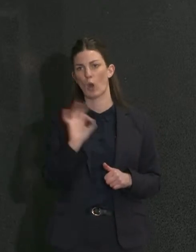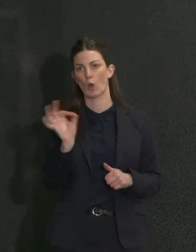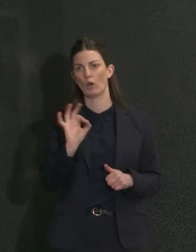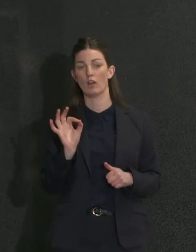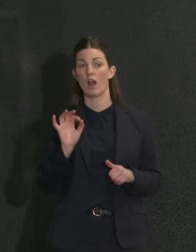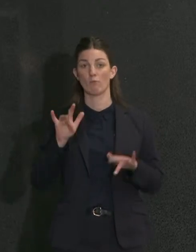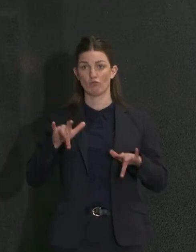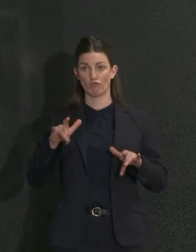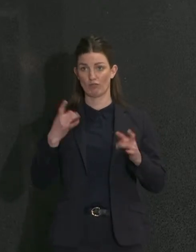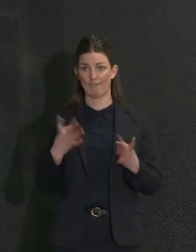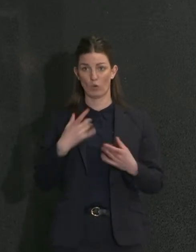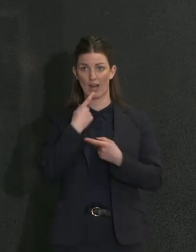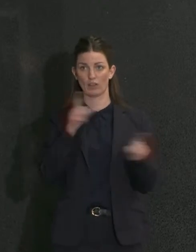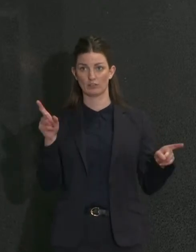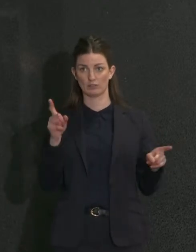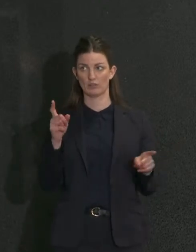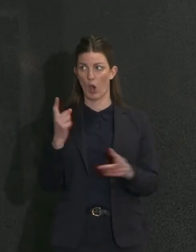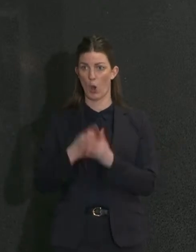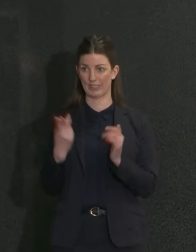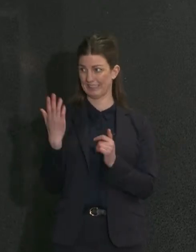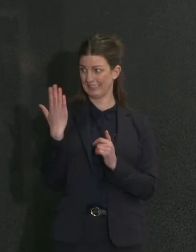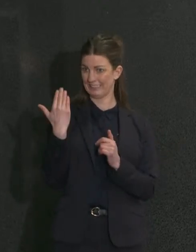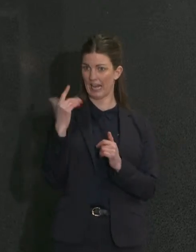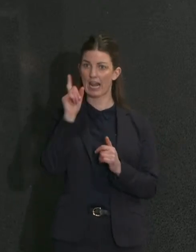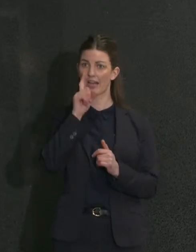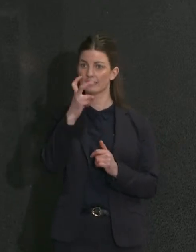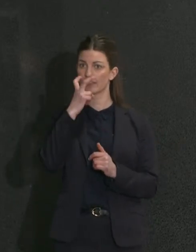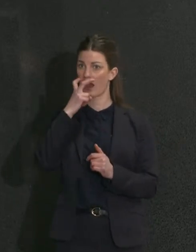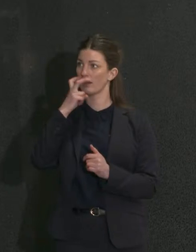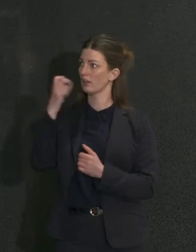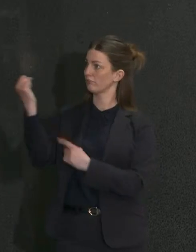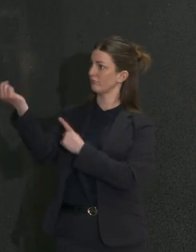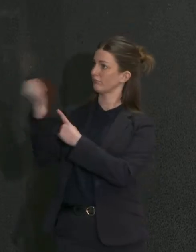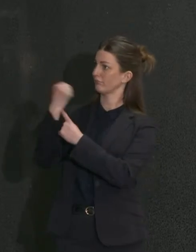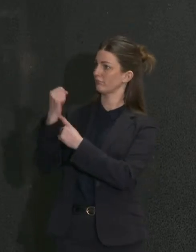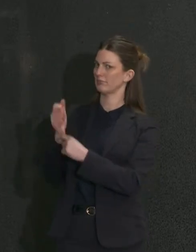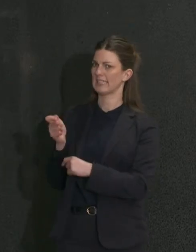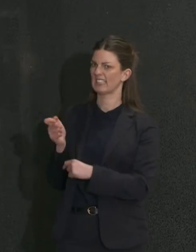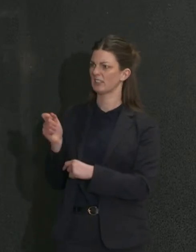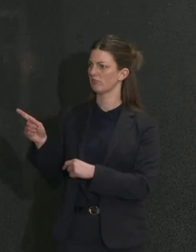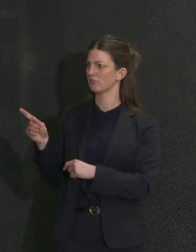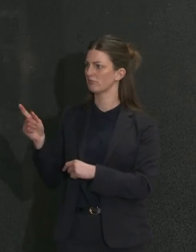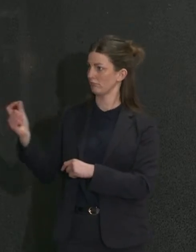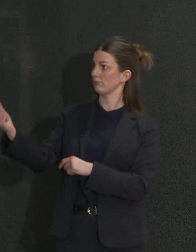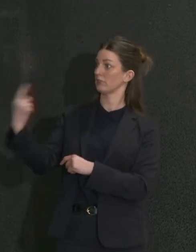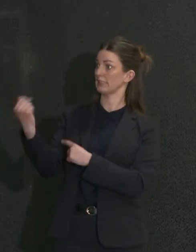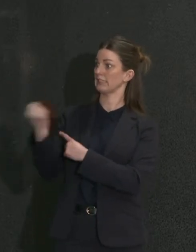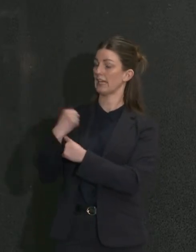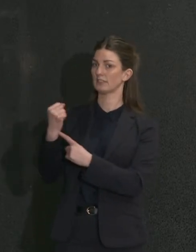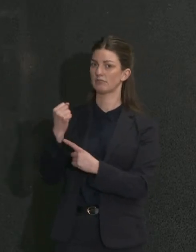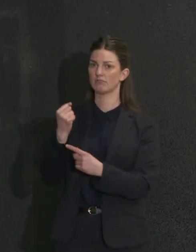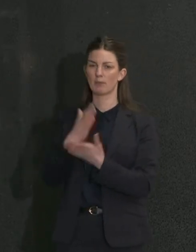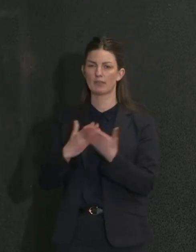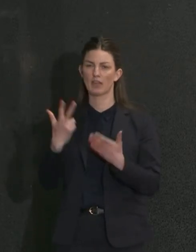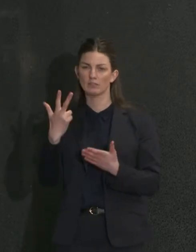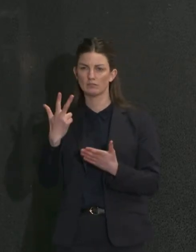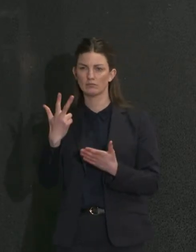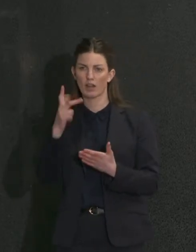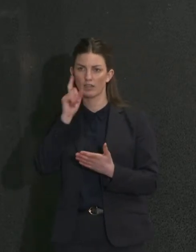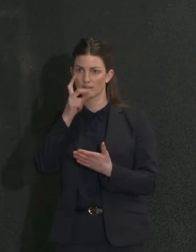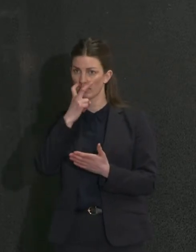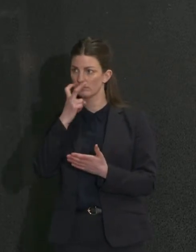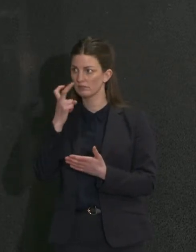make, but I will make them. We only got confirmation last night in a text between the PM and myself at about, I think, 8:30, 9 o'clock last night, that we'd be getting